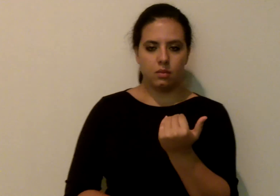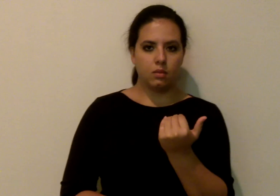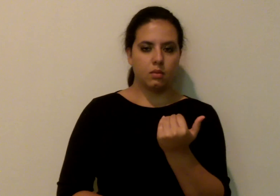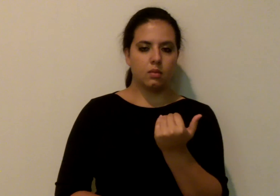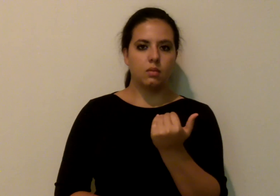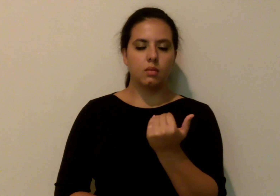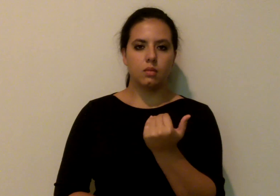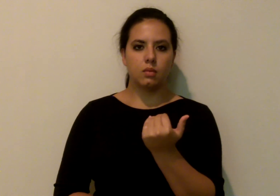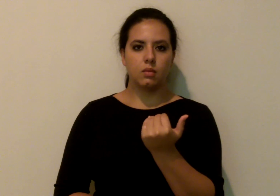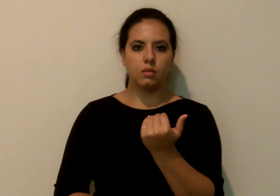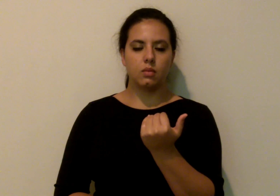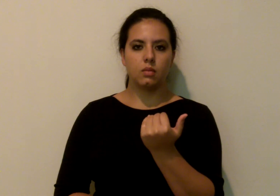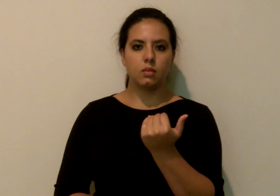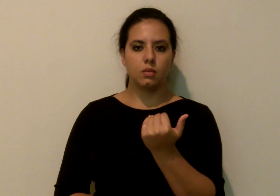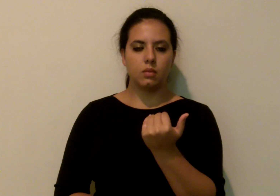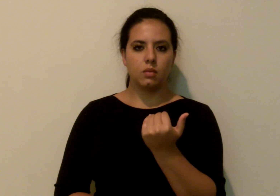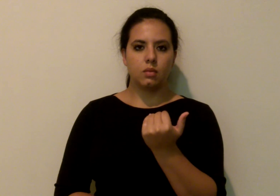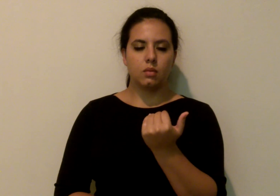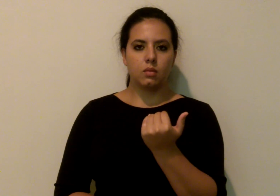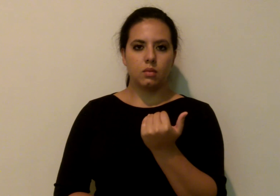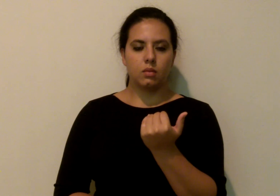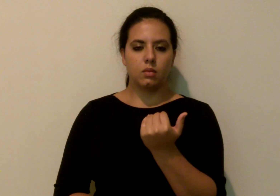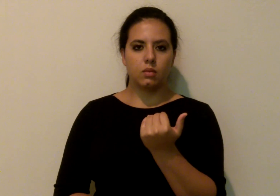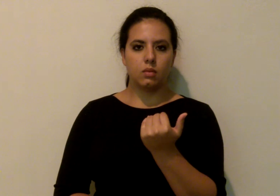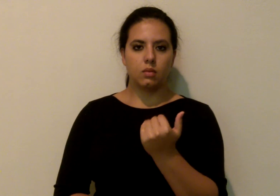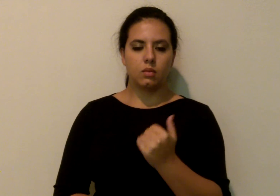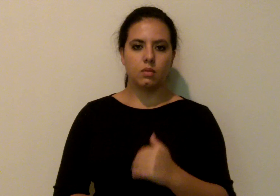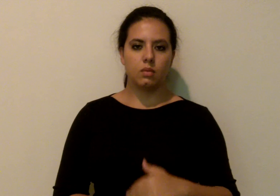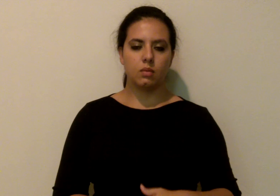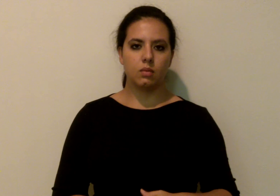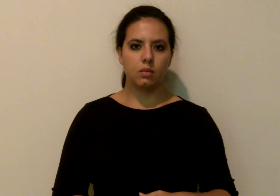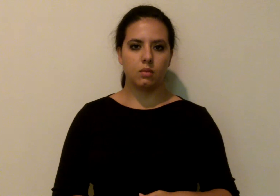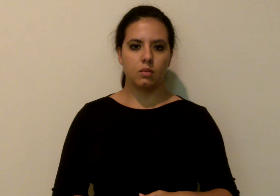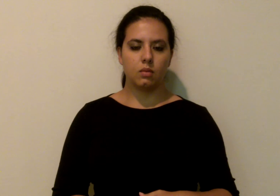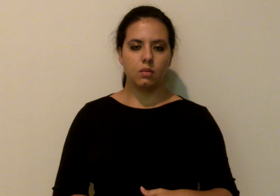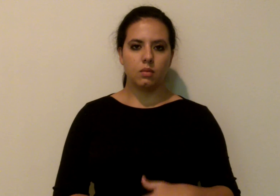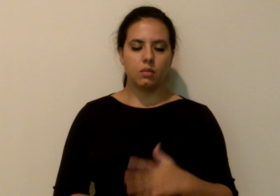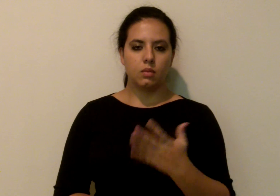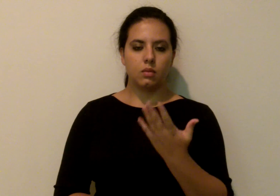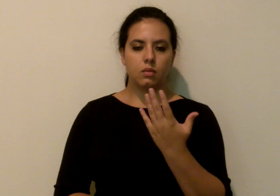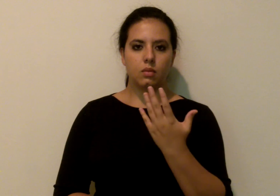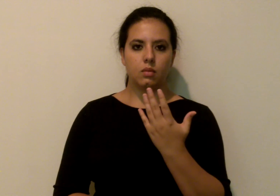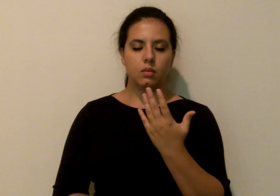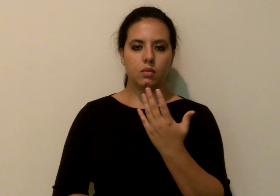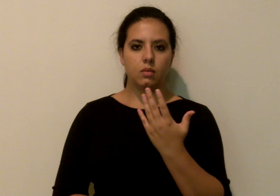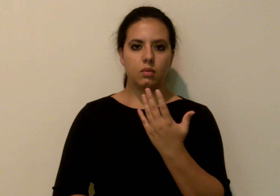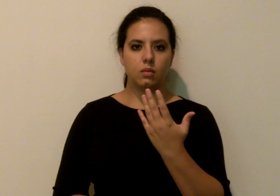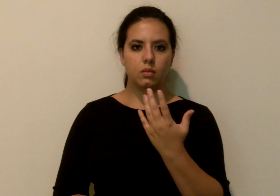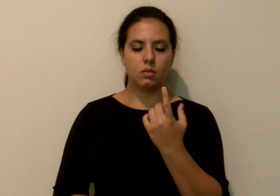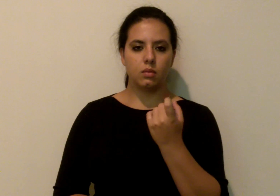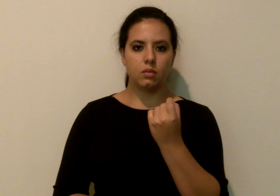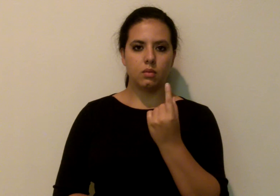there. 11 through 15, the palm faces you. We're going to do them again.